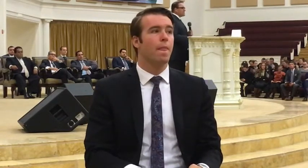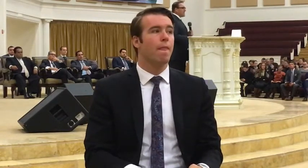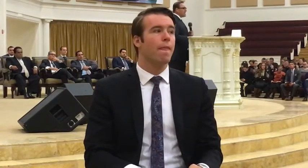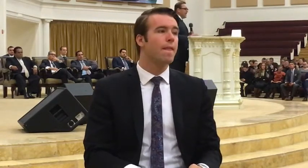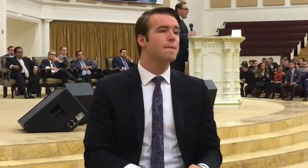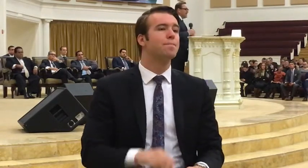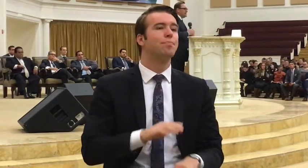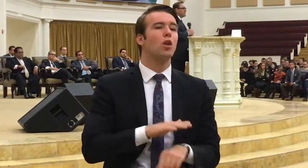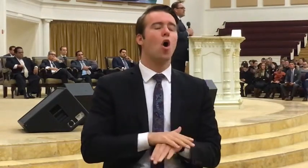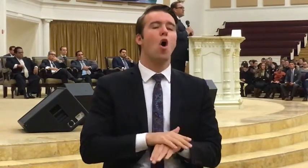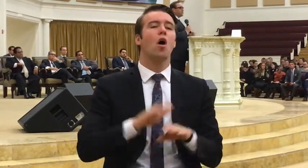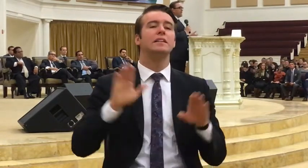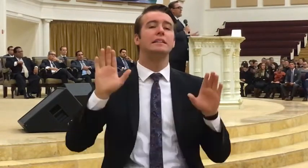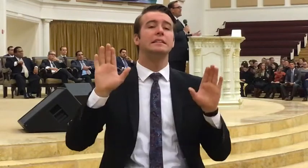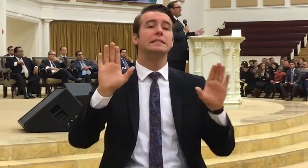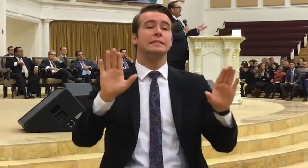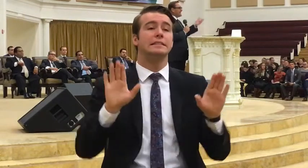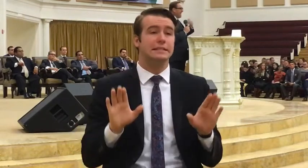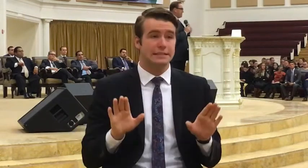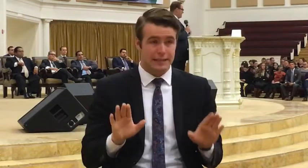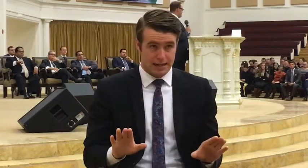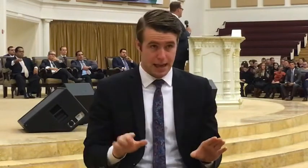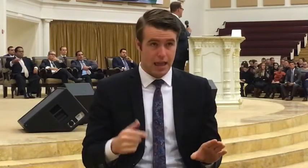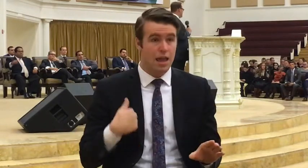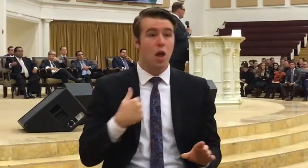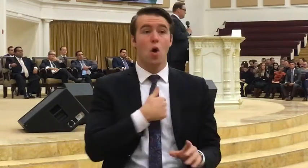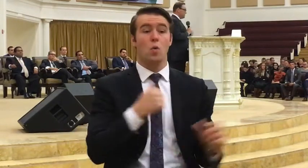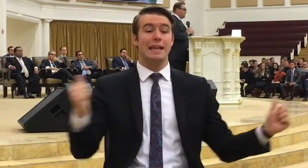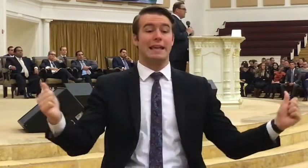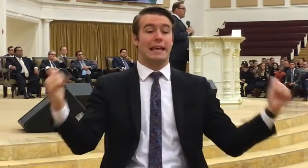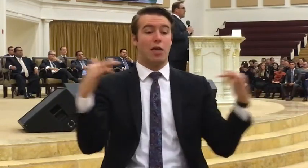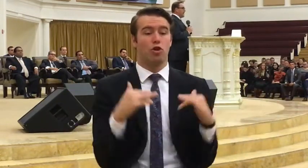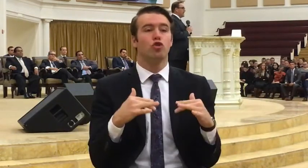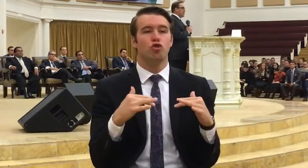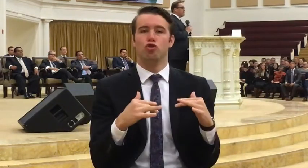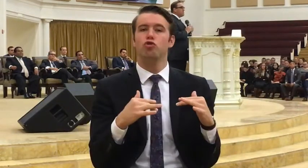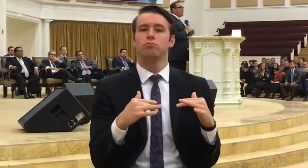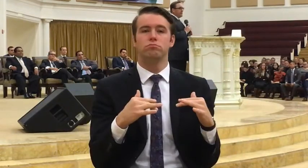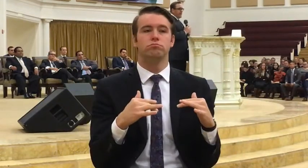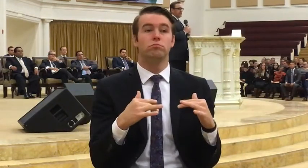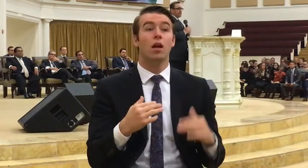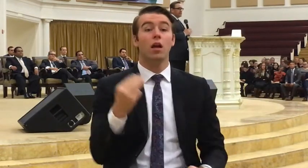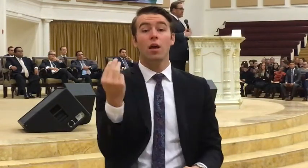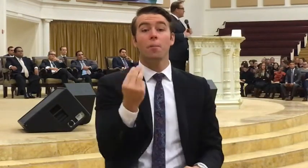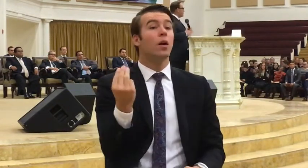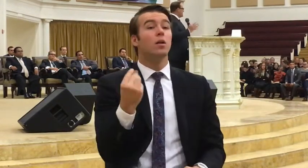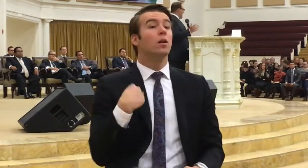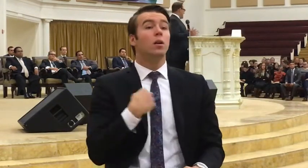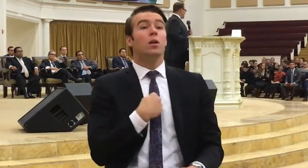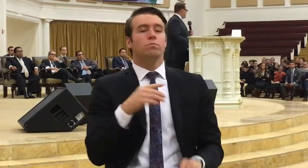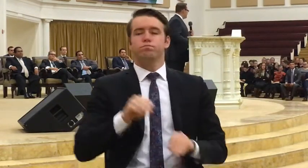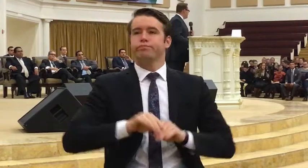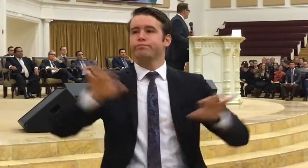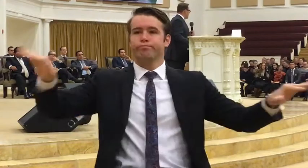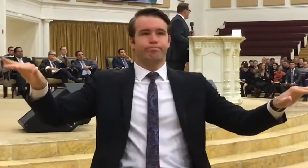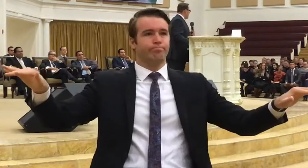On Sunday, we gather, and on Monday, we